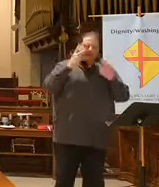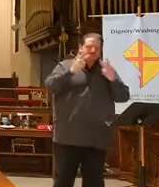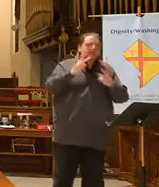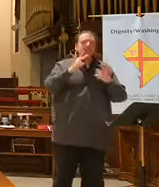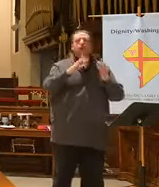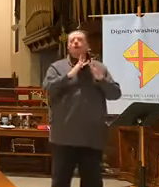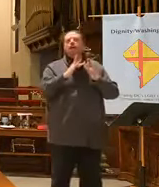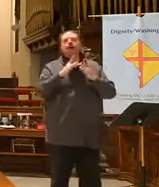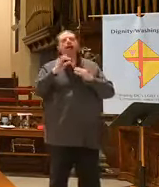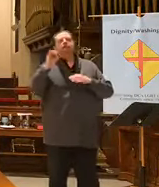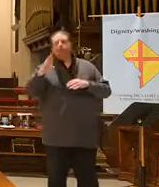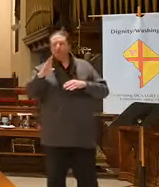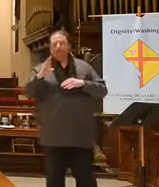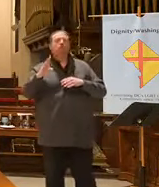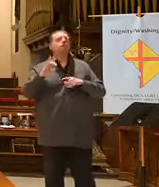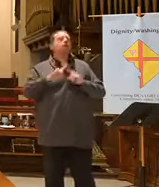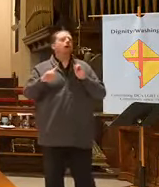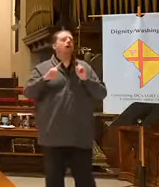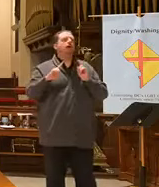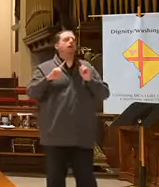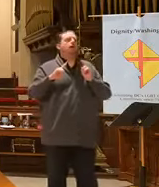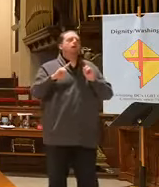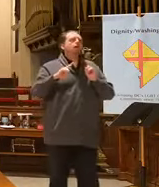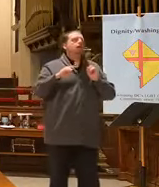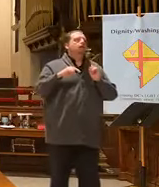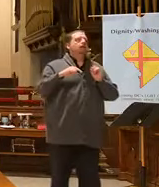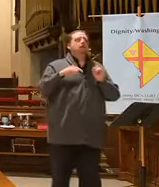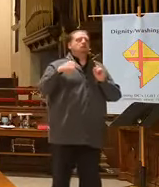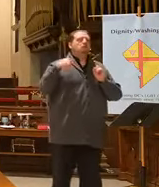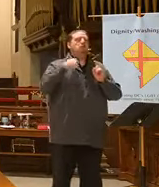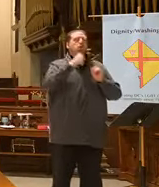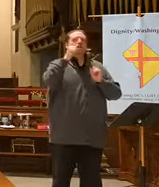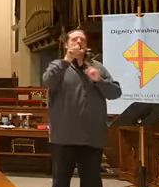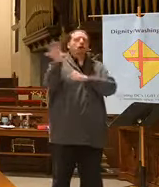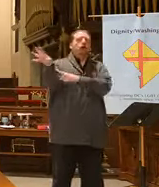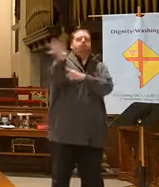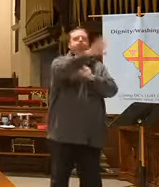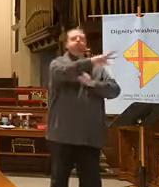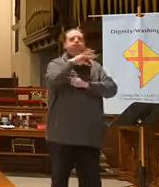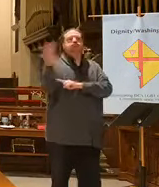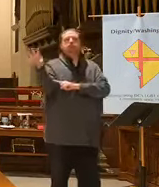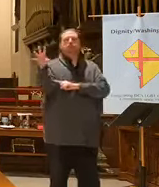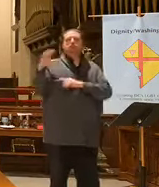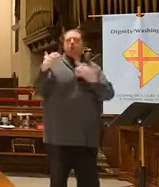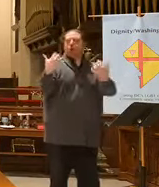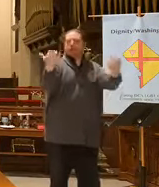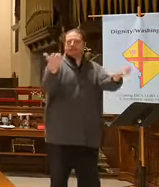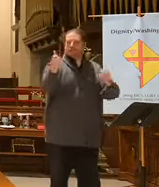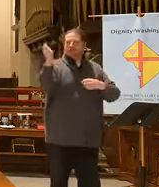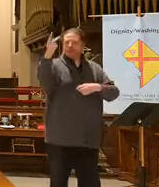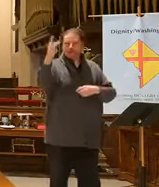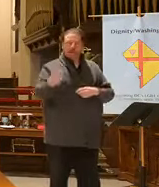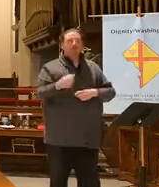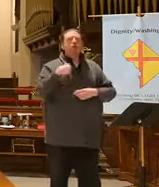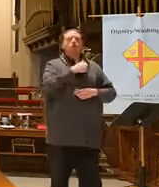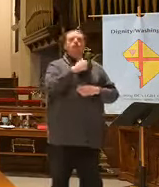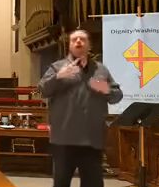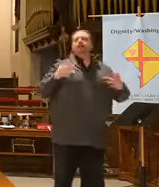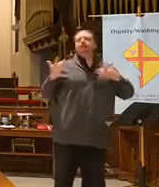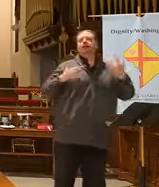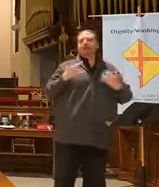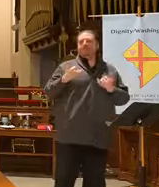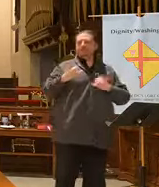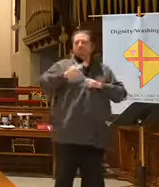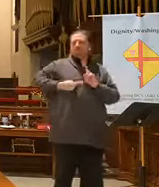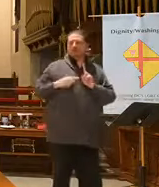and on Facebook, but nobody that's at Mass or going to communion will be captured in that. So. But it's an exciting thing that we're doing again this